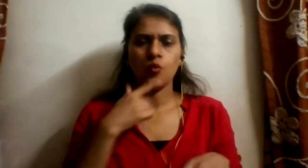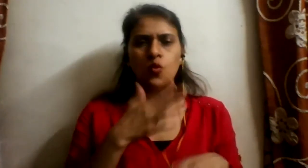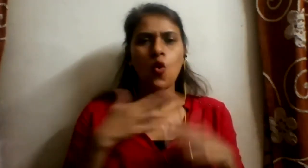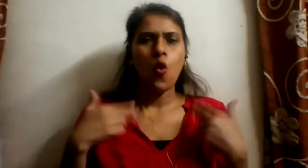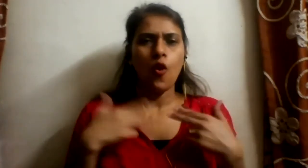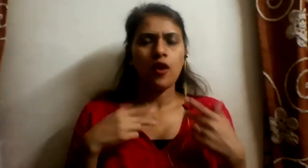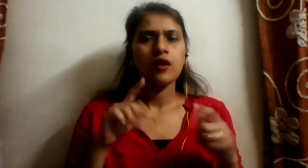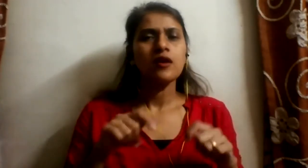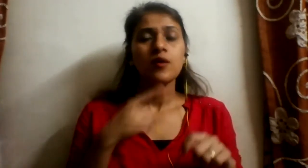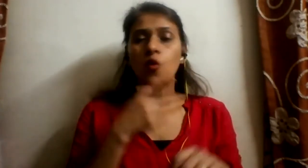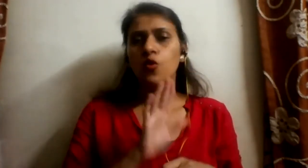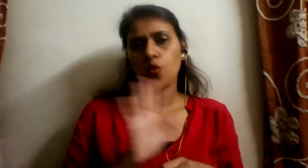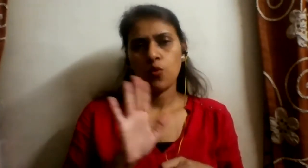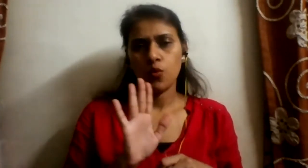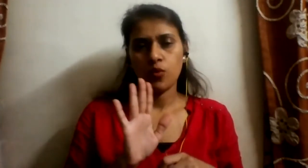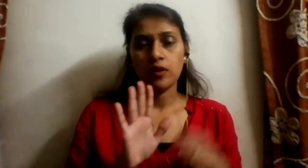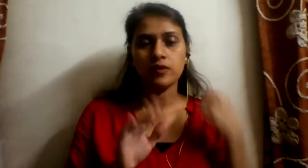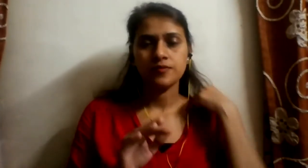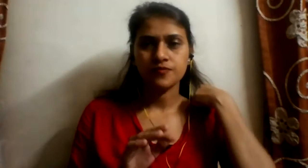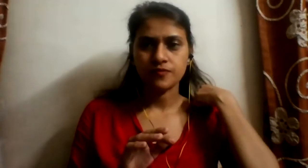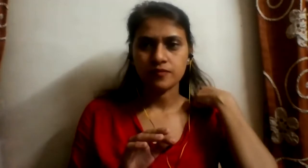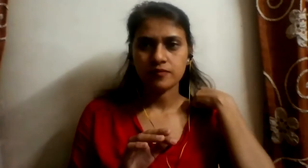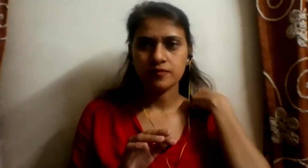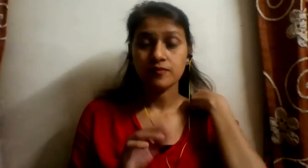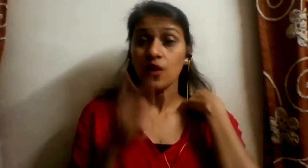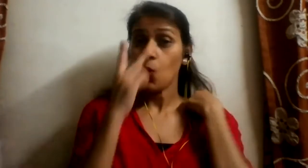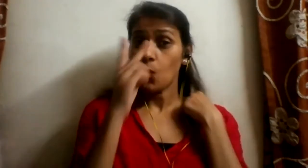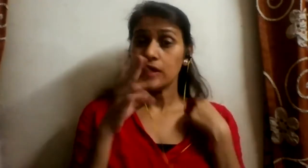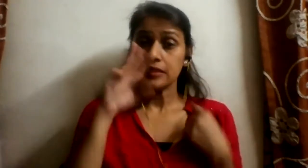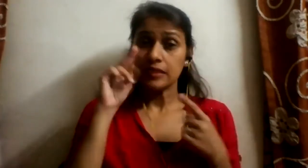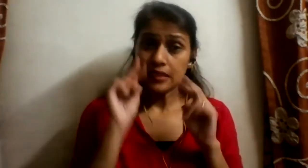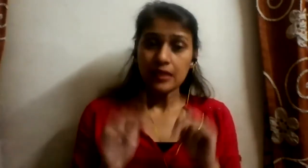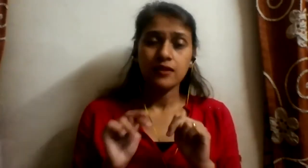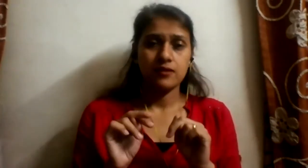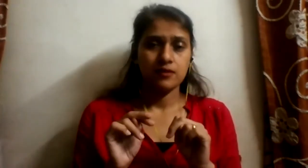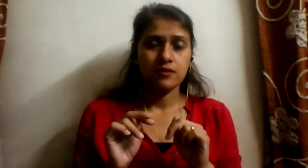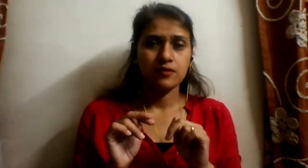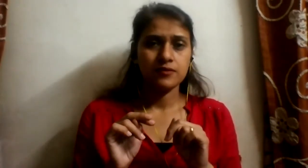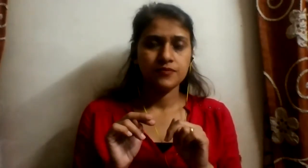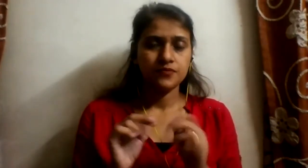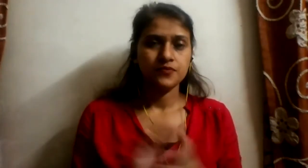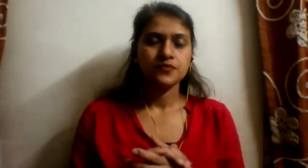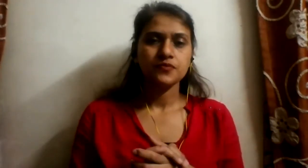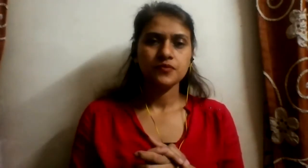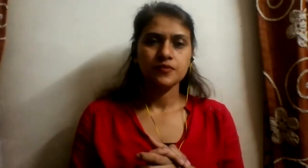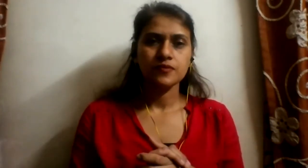key. And in the earlier case, reasonable accommodation was not looked at. So, we feel it's a failure